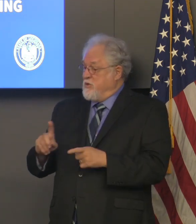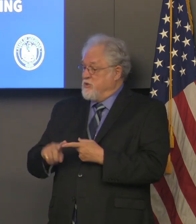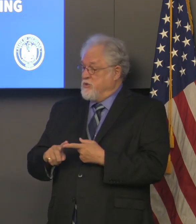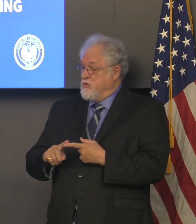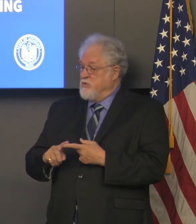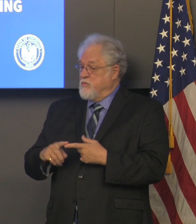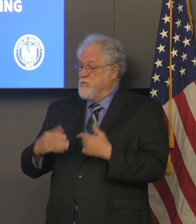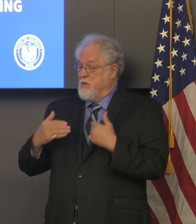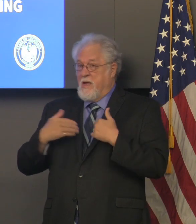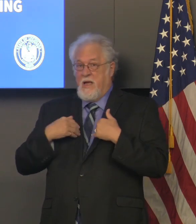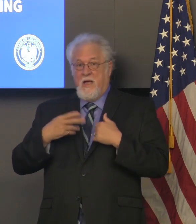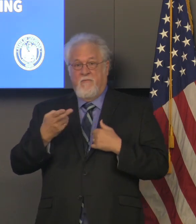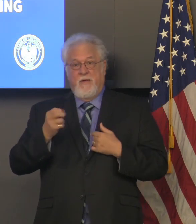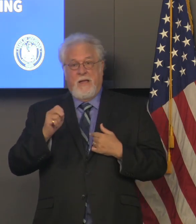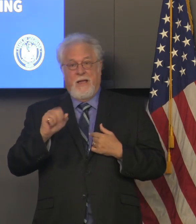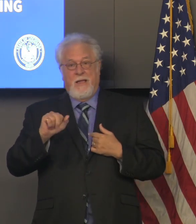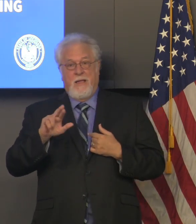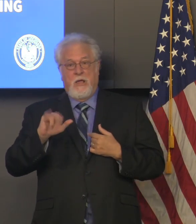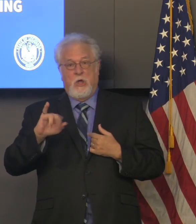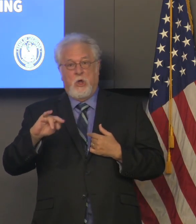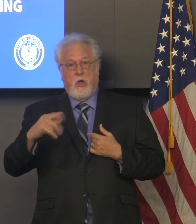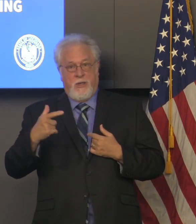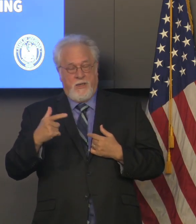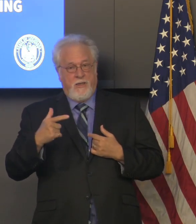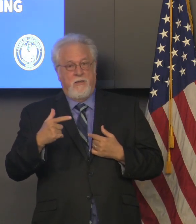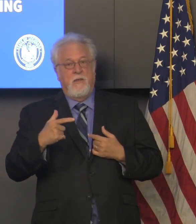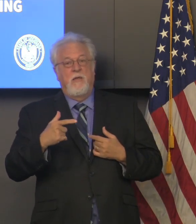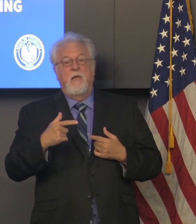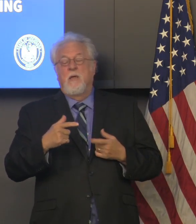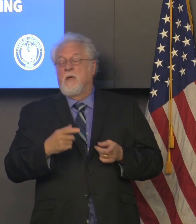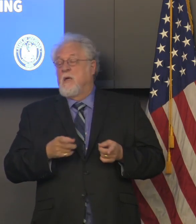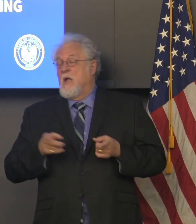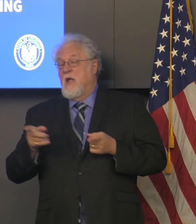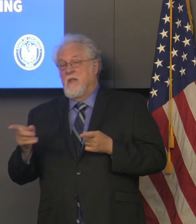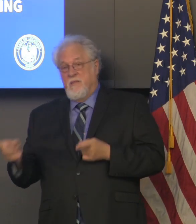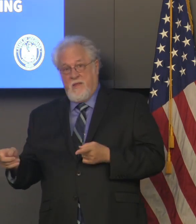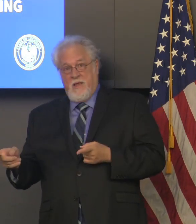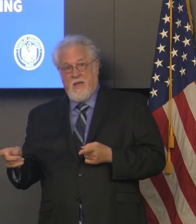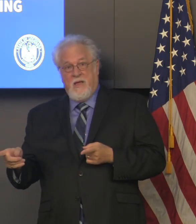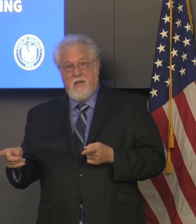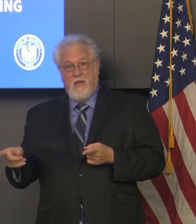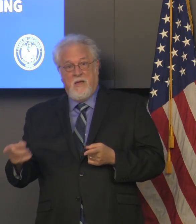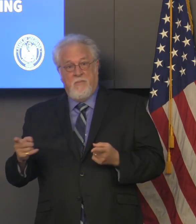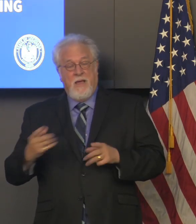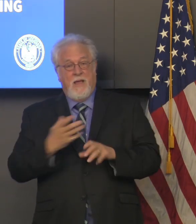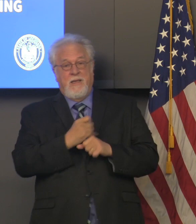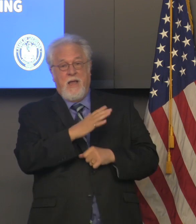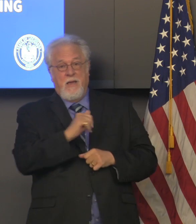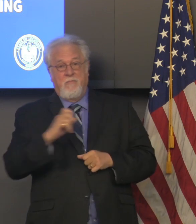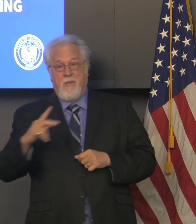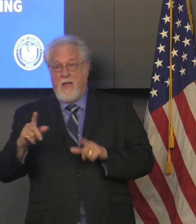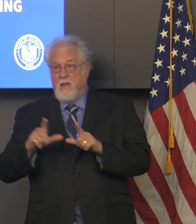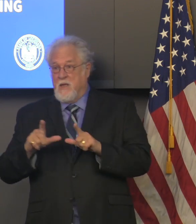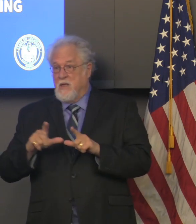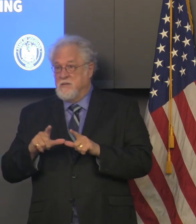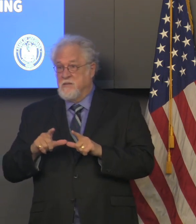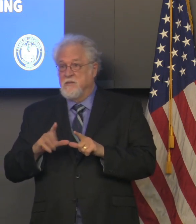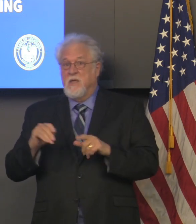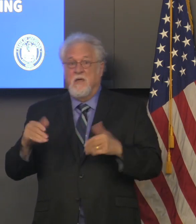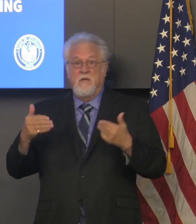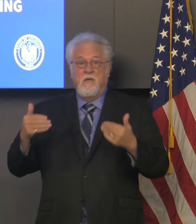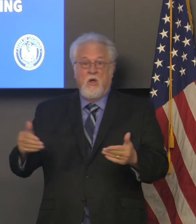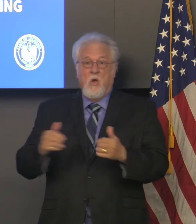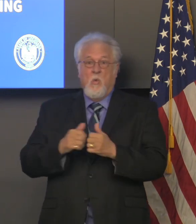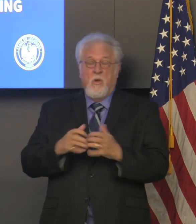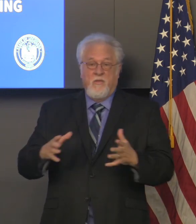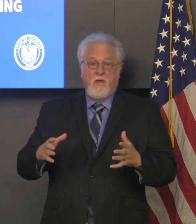a hearing. They ultimately may get their license back and can operate without